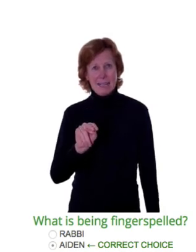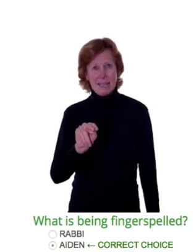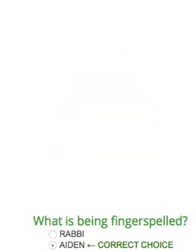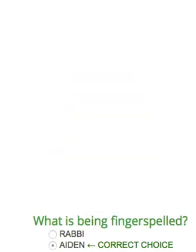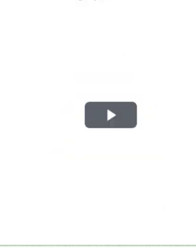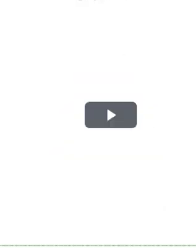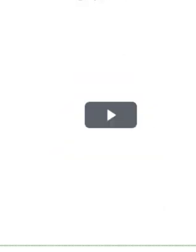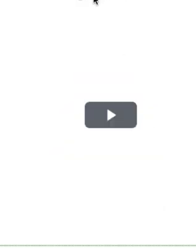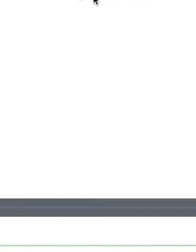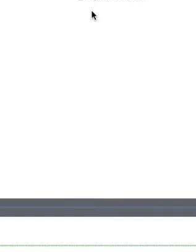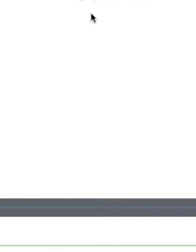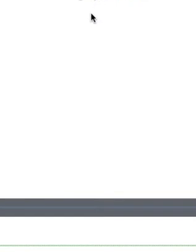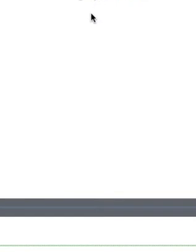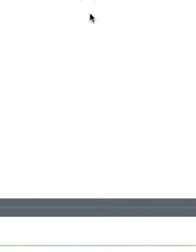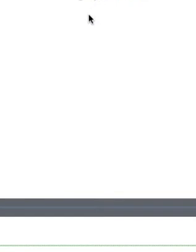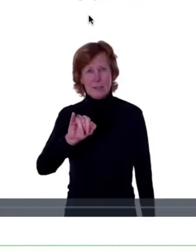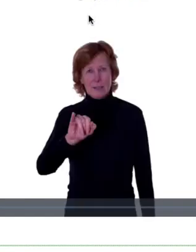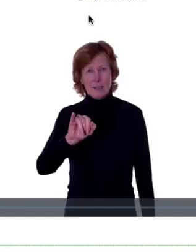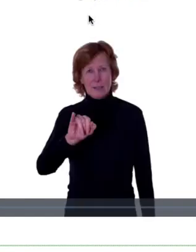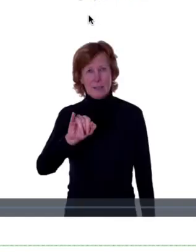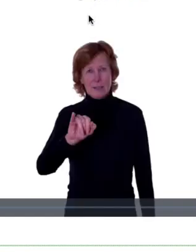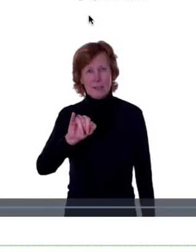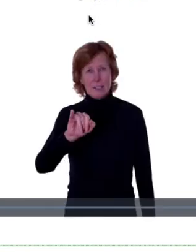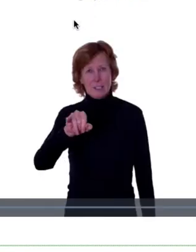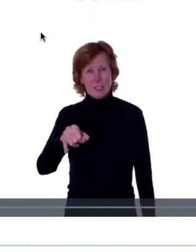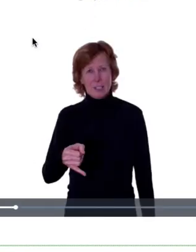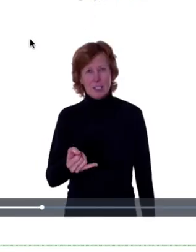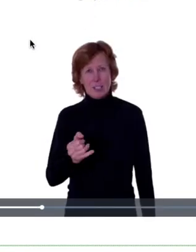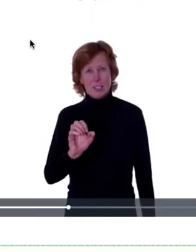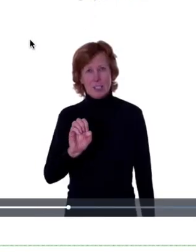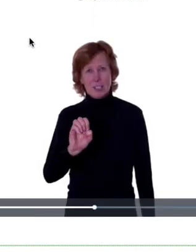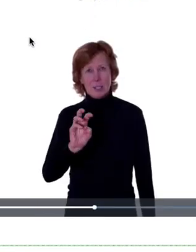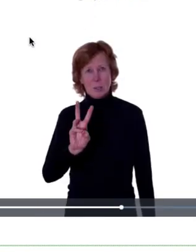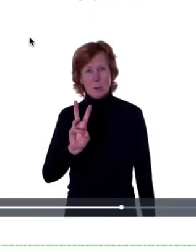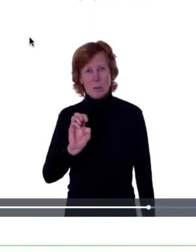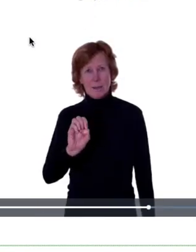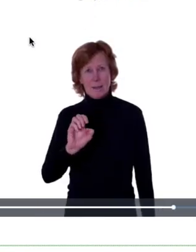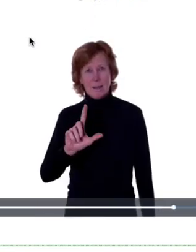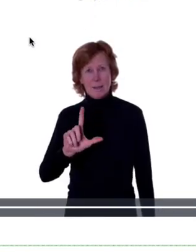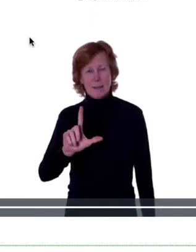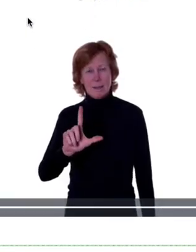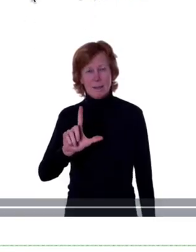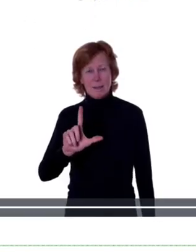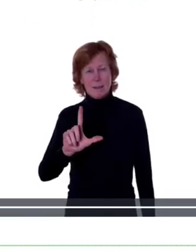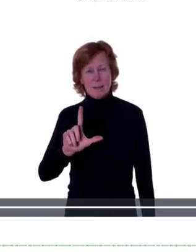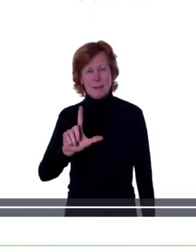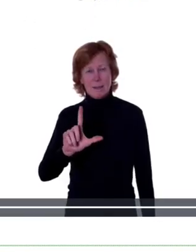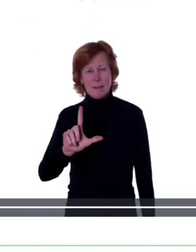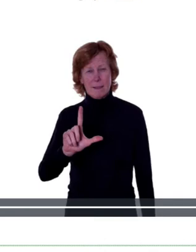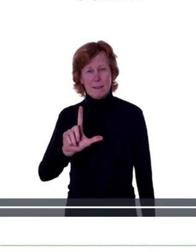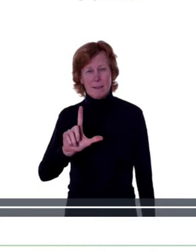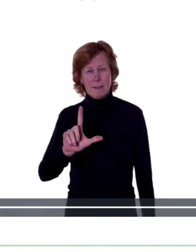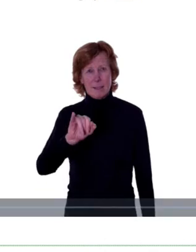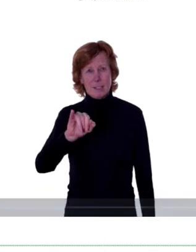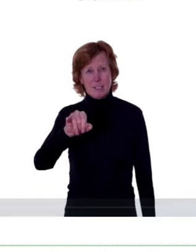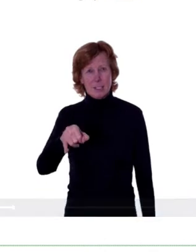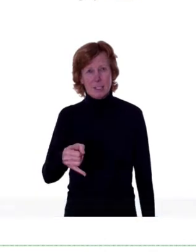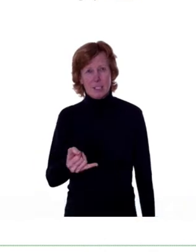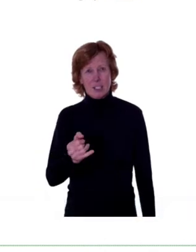Right. I'm going to do the next one. I'm going to get it wrong on purpose. Okay, this one says, which